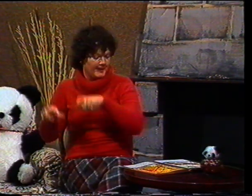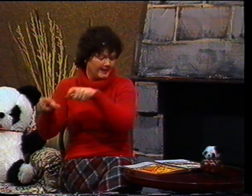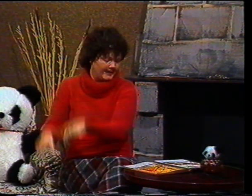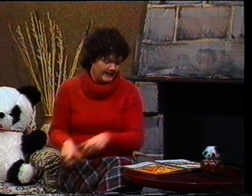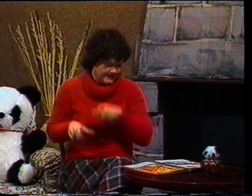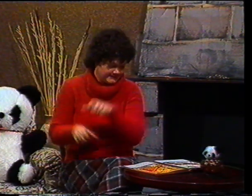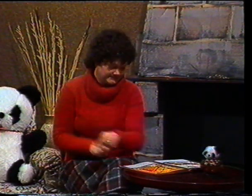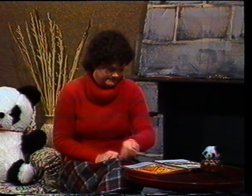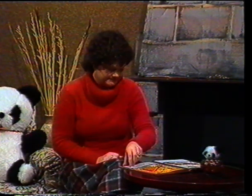ourselves."